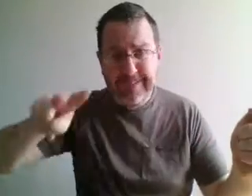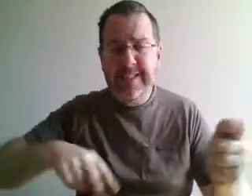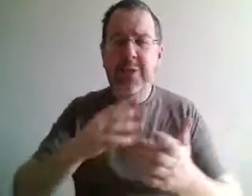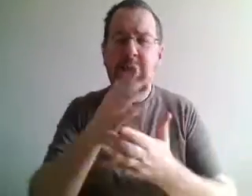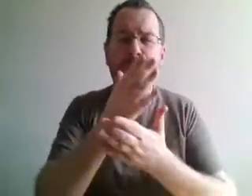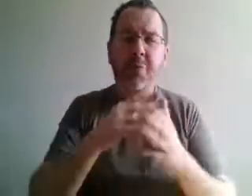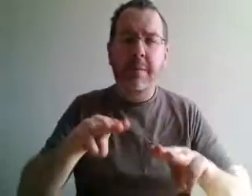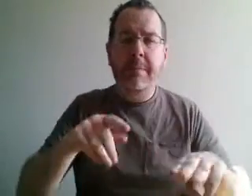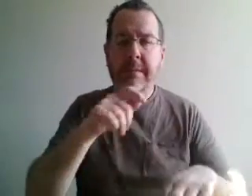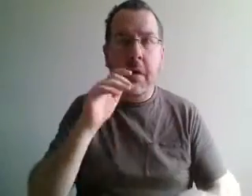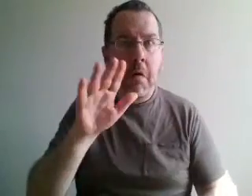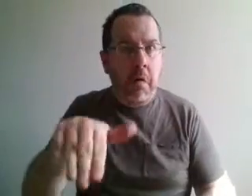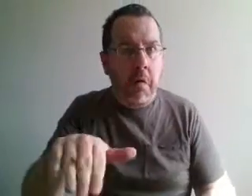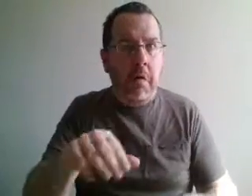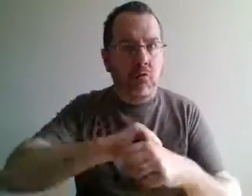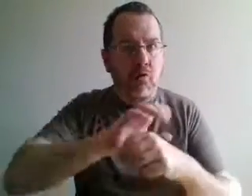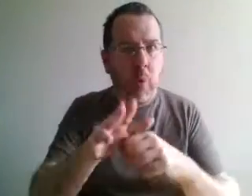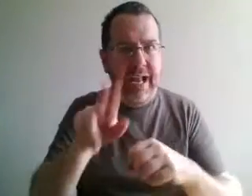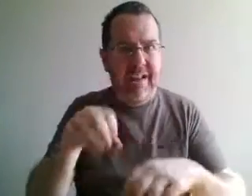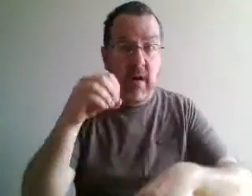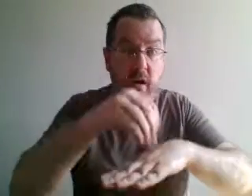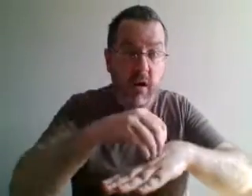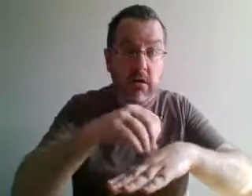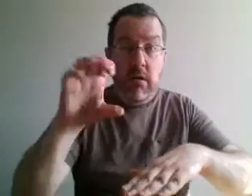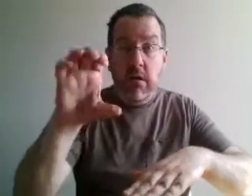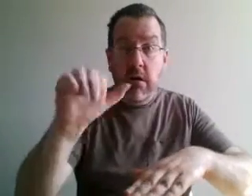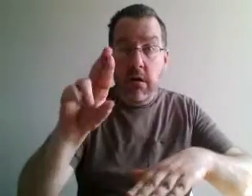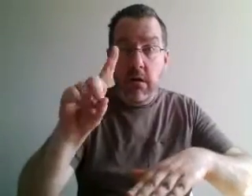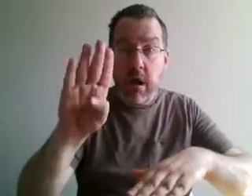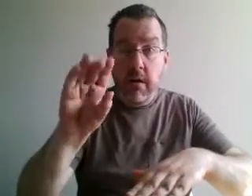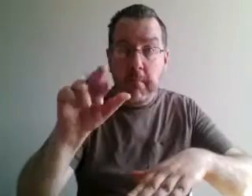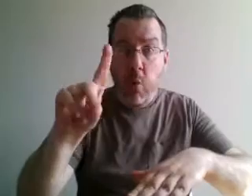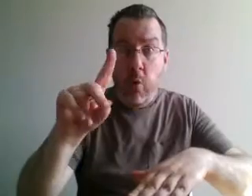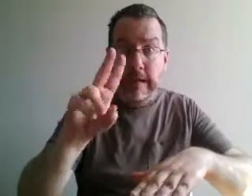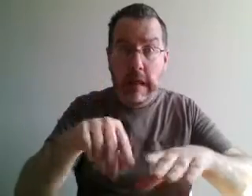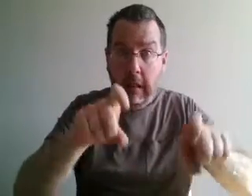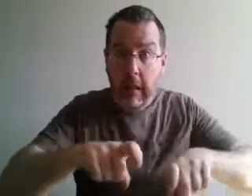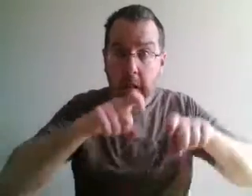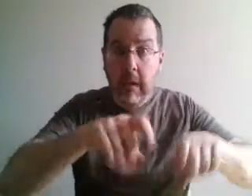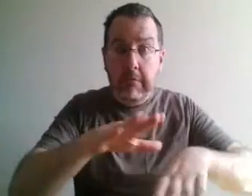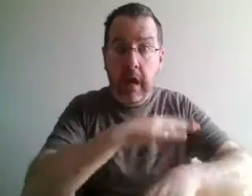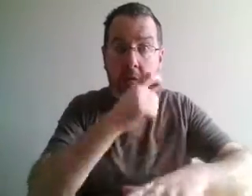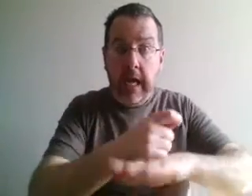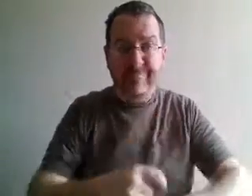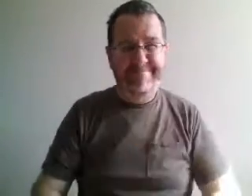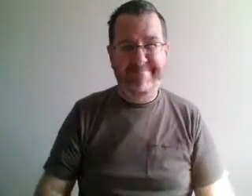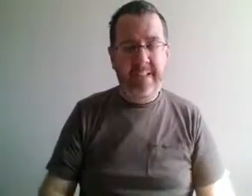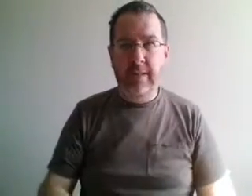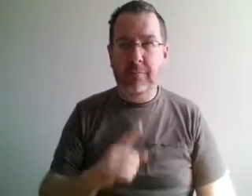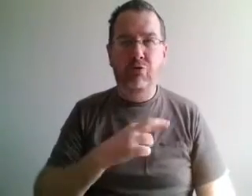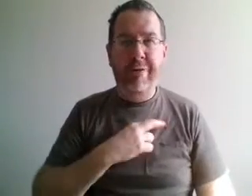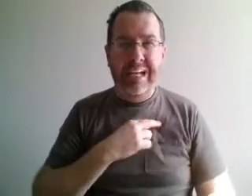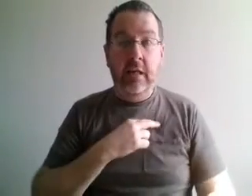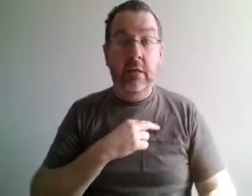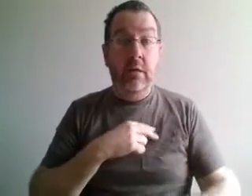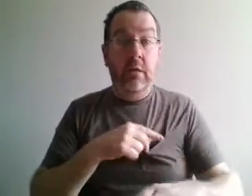on cardboard, for example, for some time, but the levels drop off very quickly on surfaces